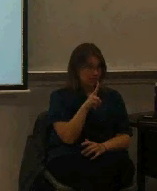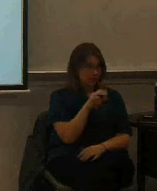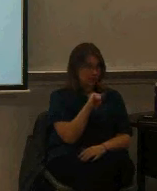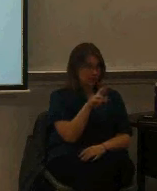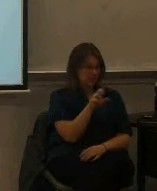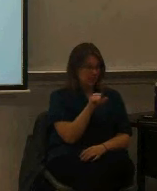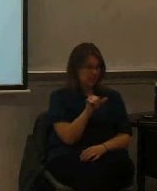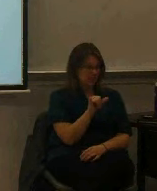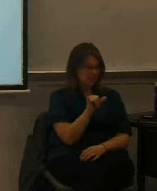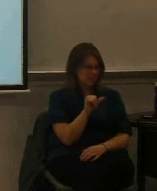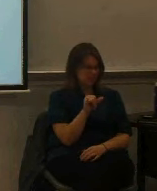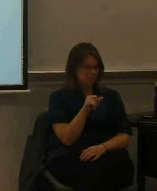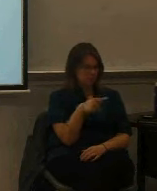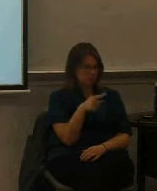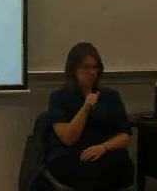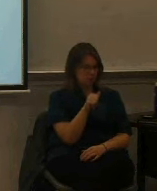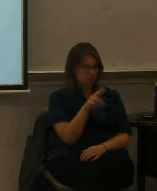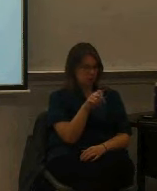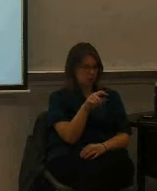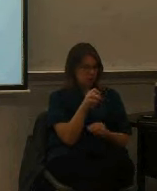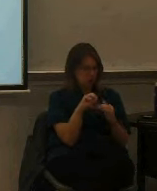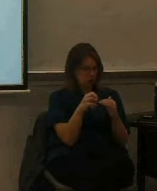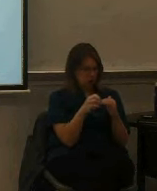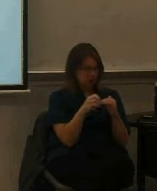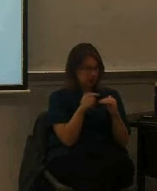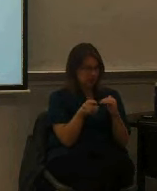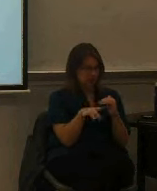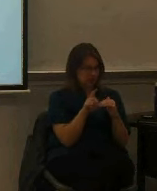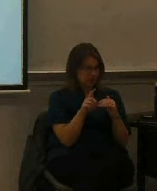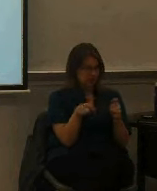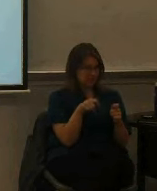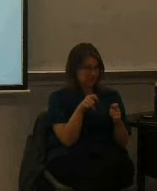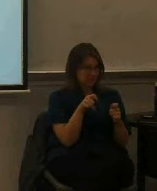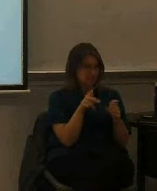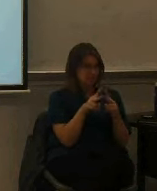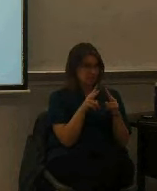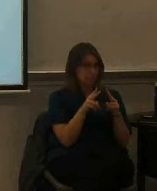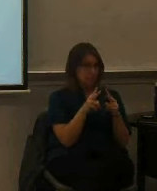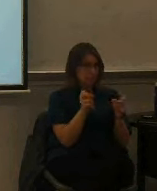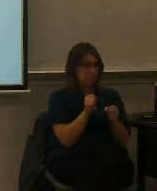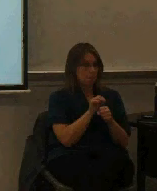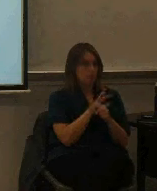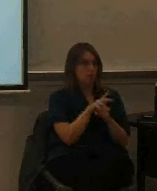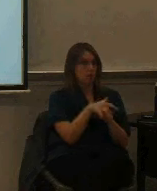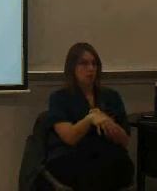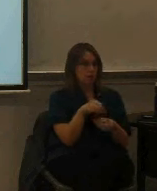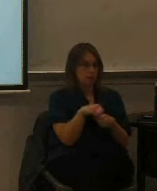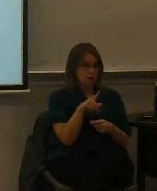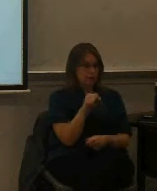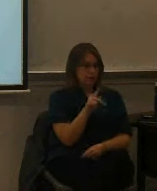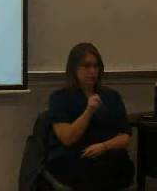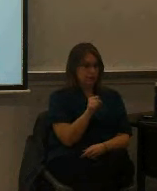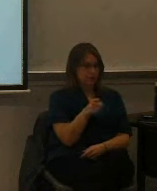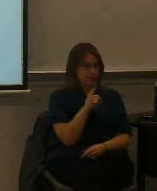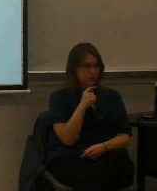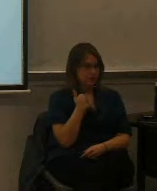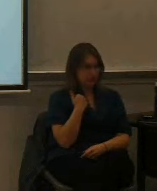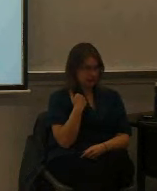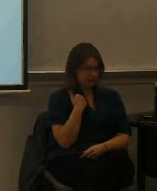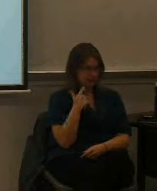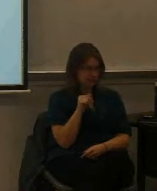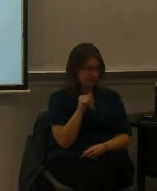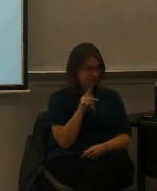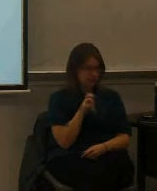virus-like particles on there, and found that they're extraordinarily abundant in the lakes, and they happen to be in Canadian lakes that he was looking